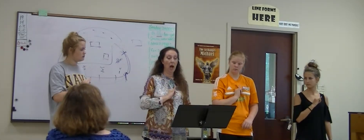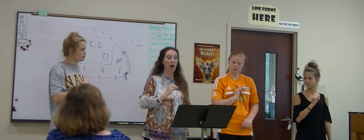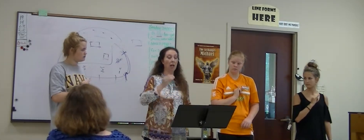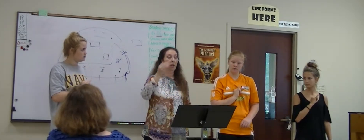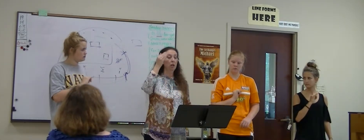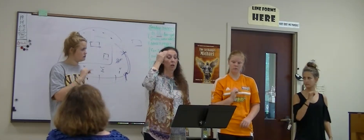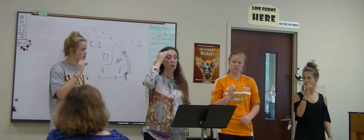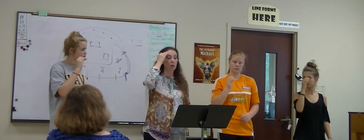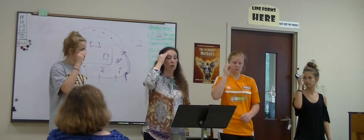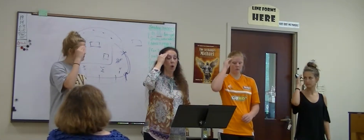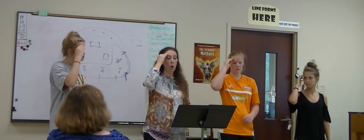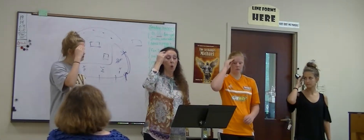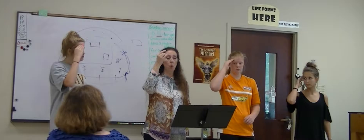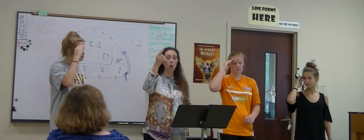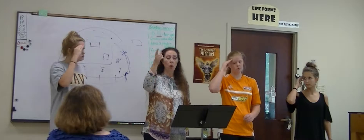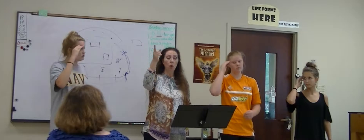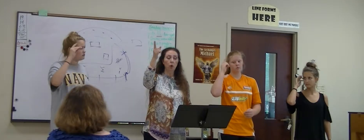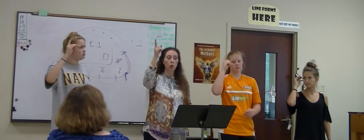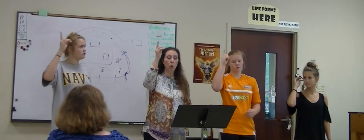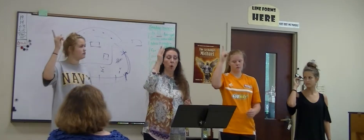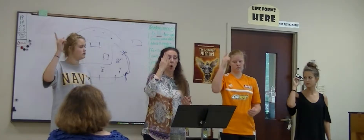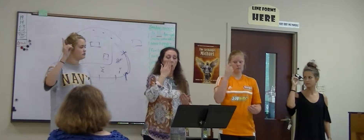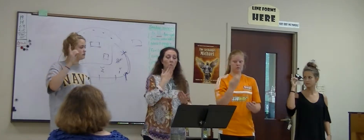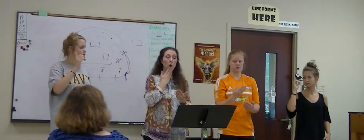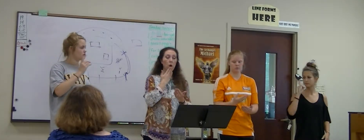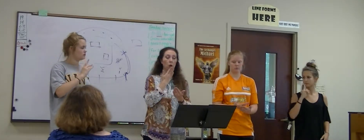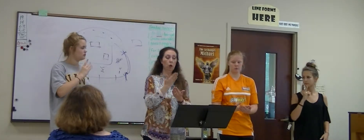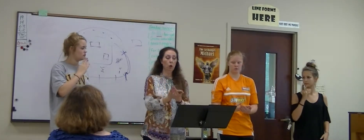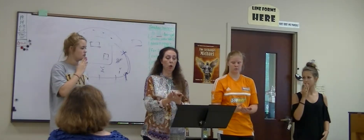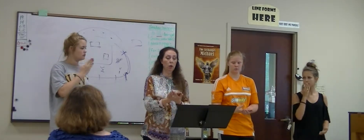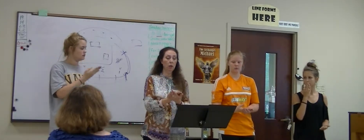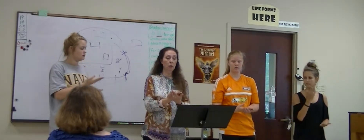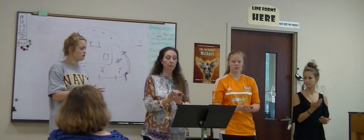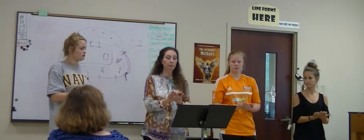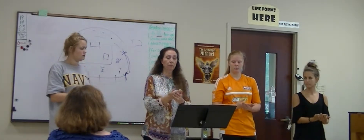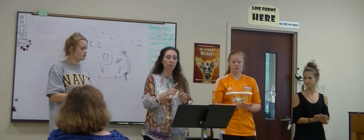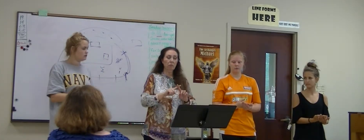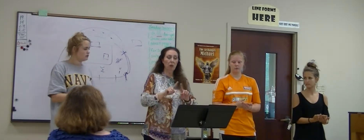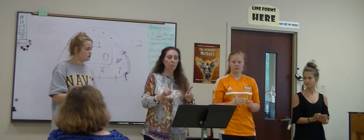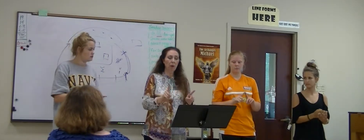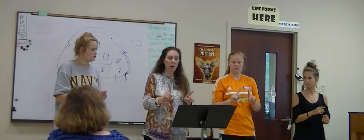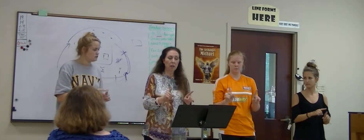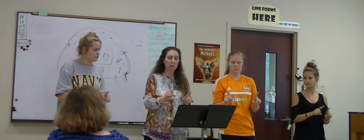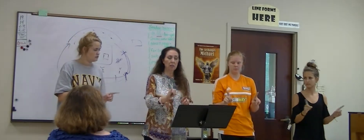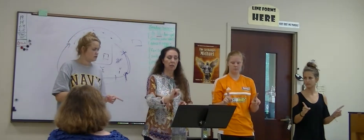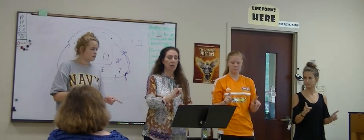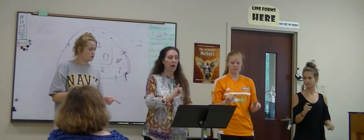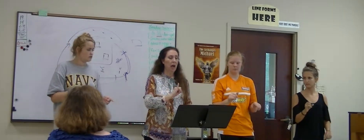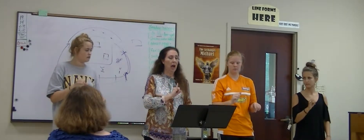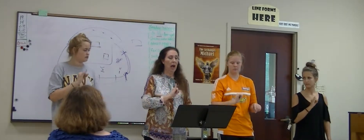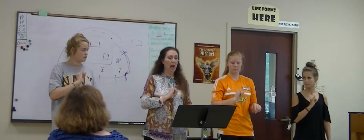I know you're good, but